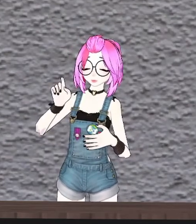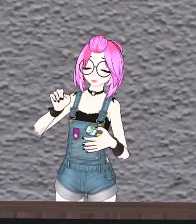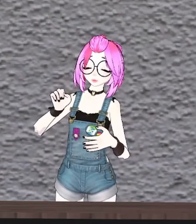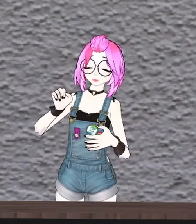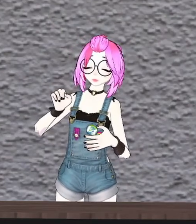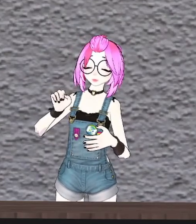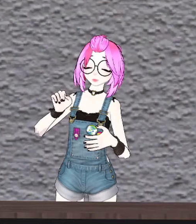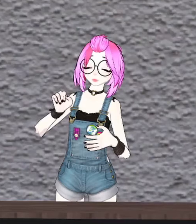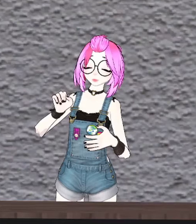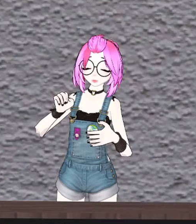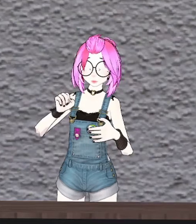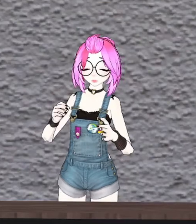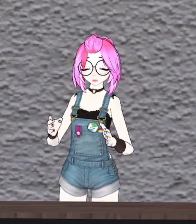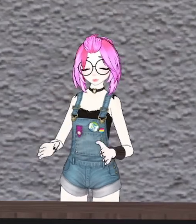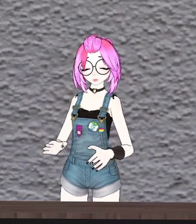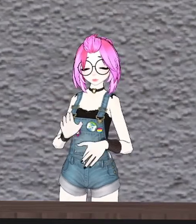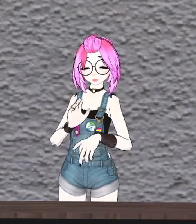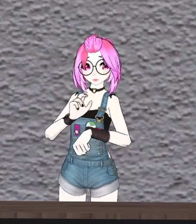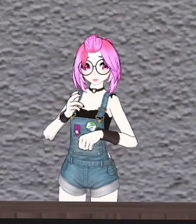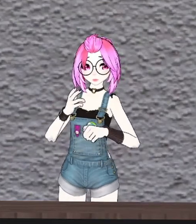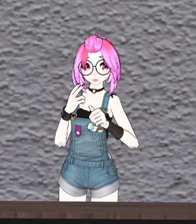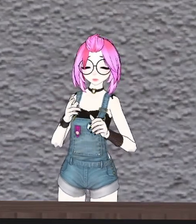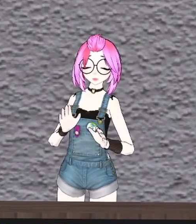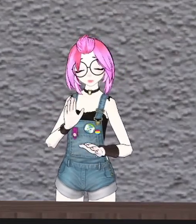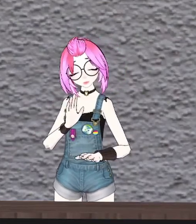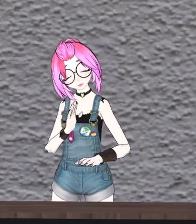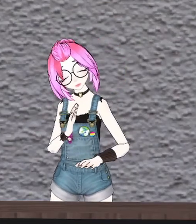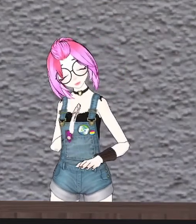are desktop users like a burden to talk to?